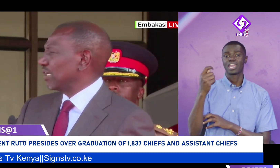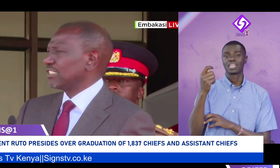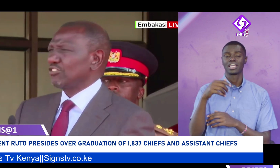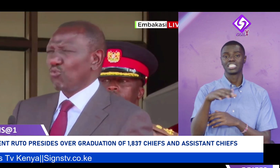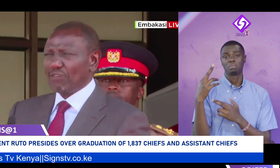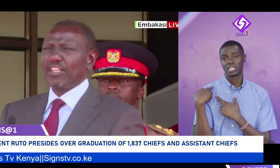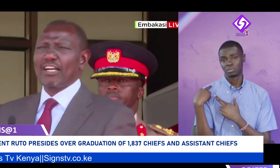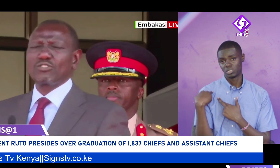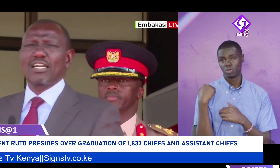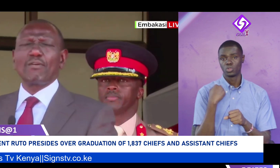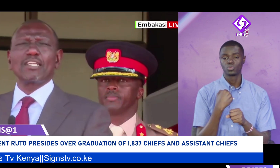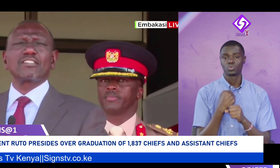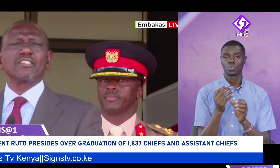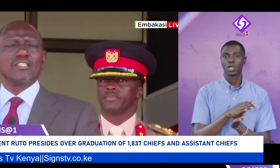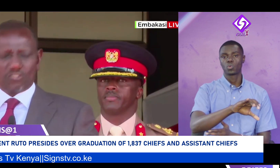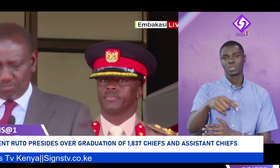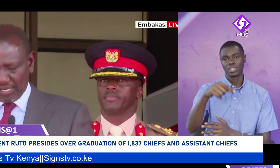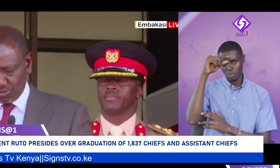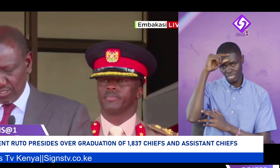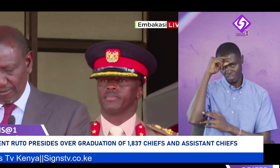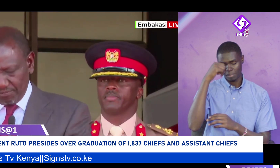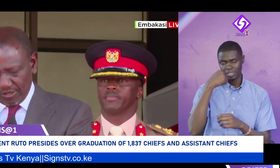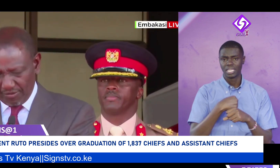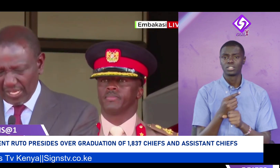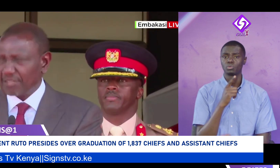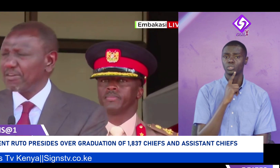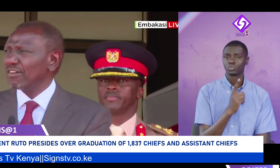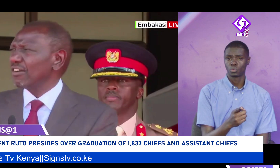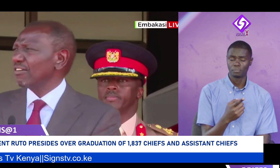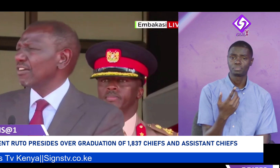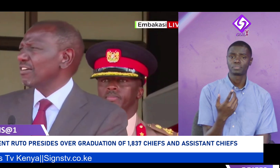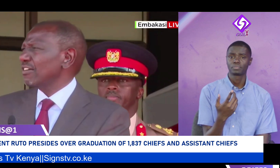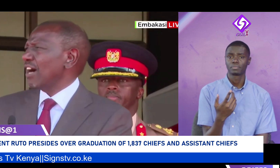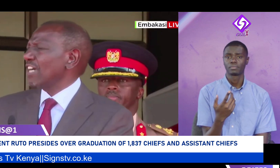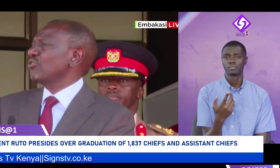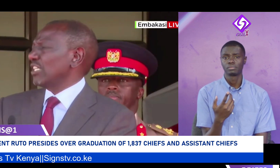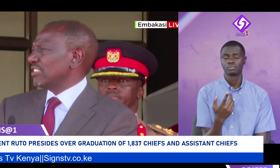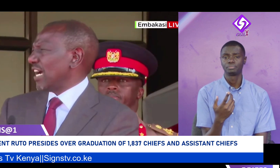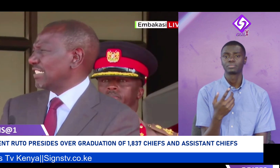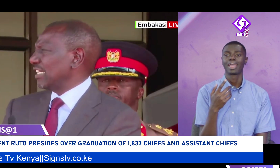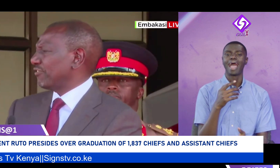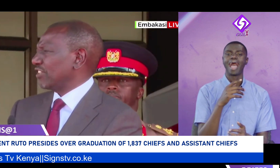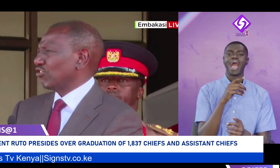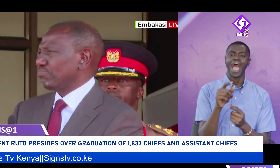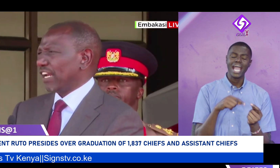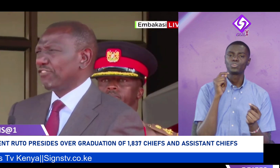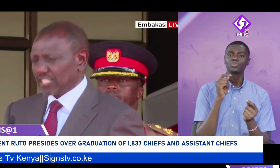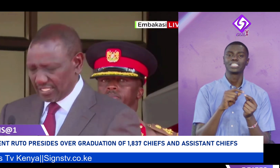responsibility to work with the county governments to make sure that accurate identification of beneficiaries